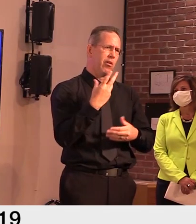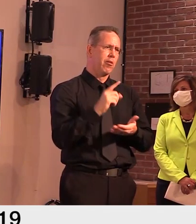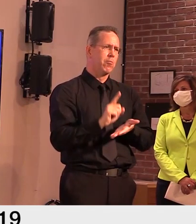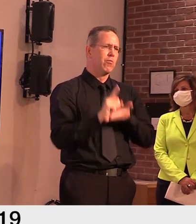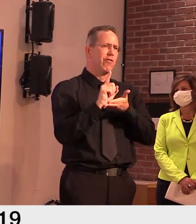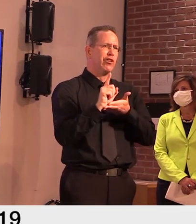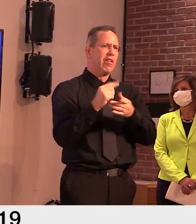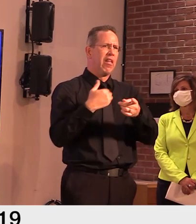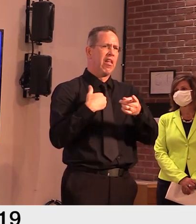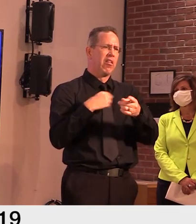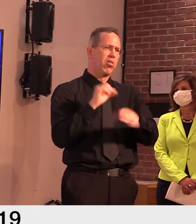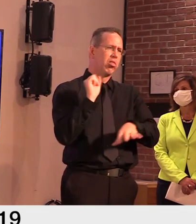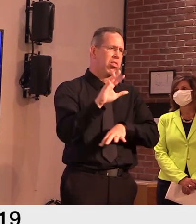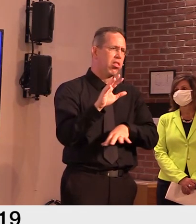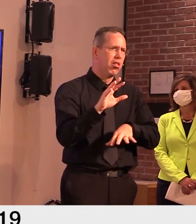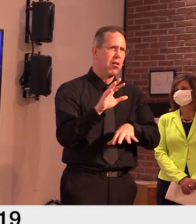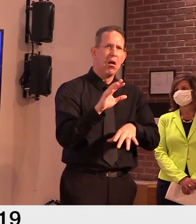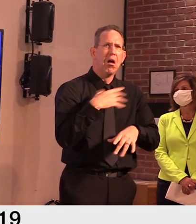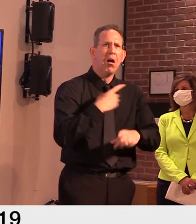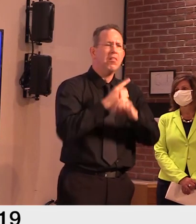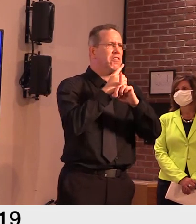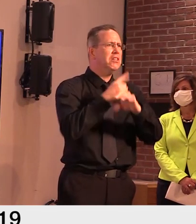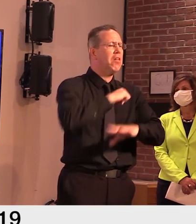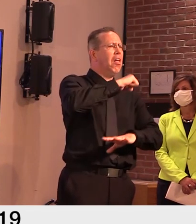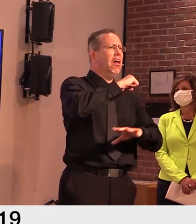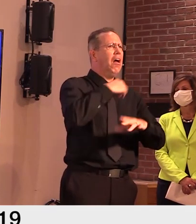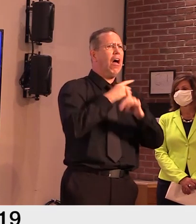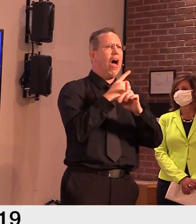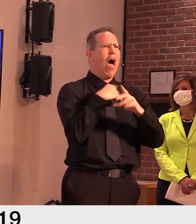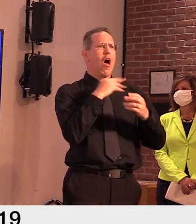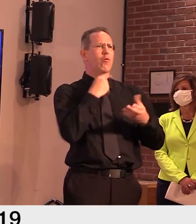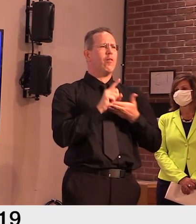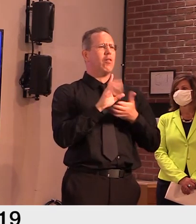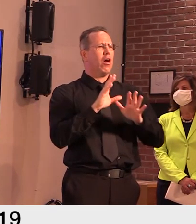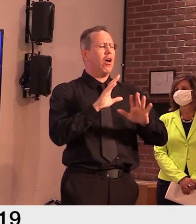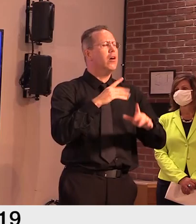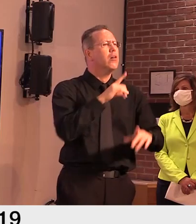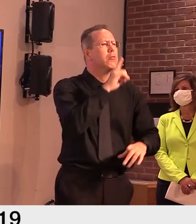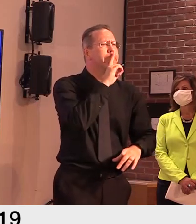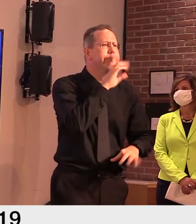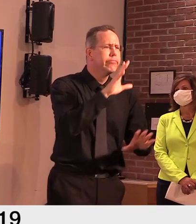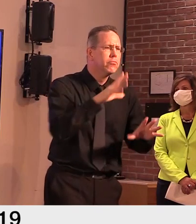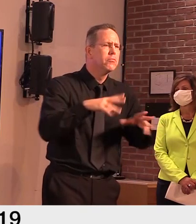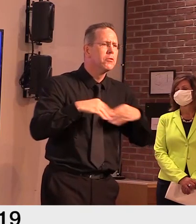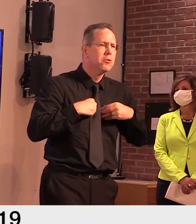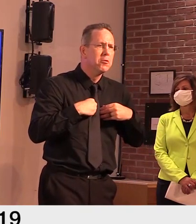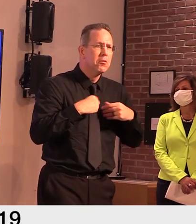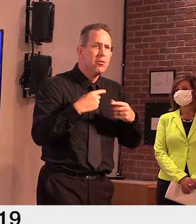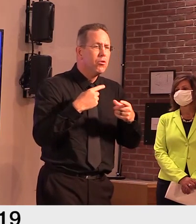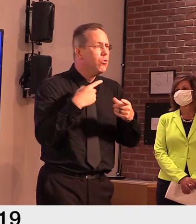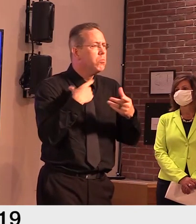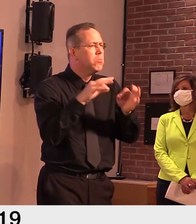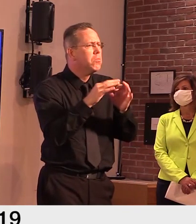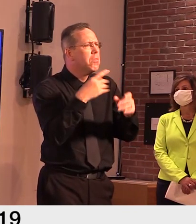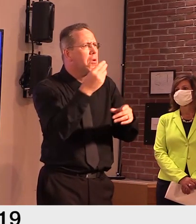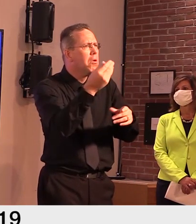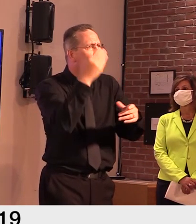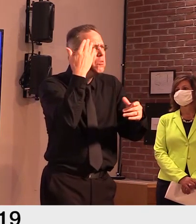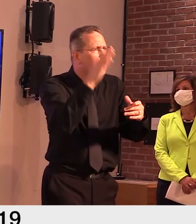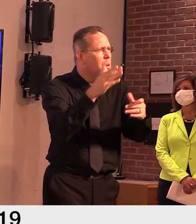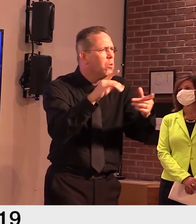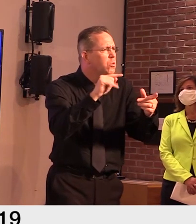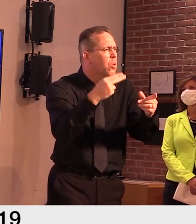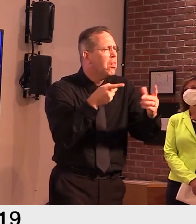Understand that if you're told about your privilege, you don't have to be defensive about it. You don't have to be ashamed for